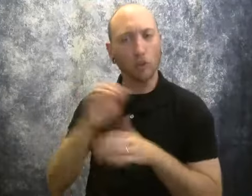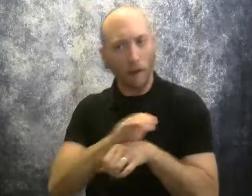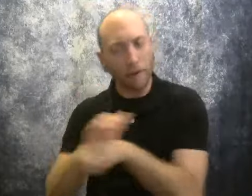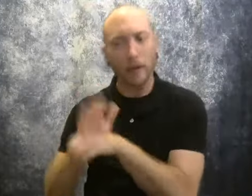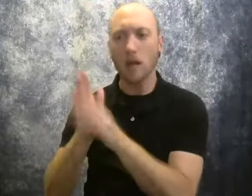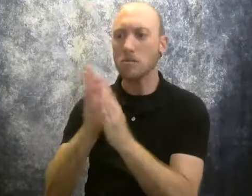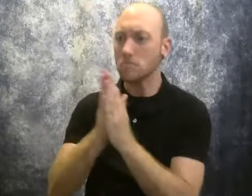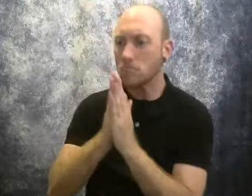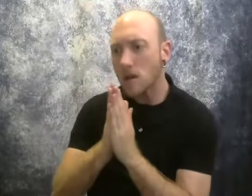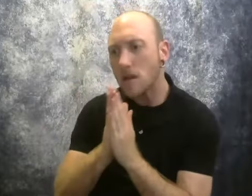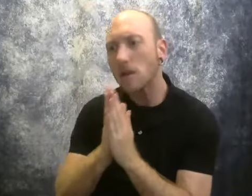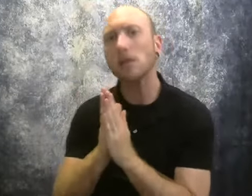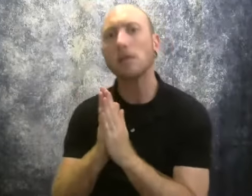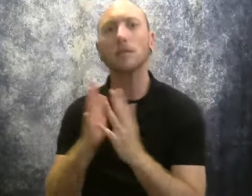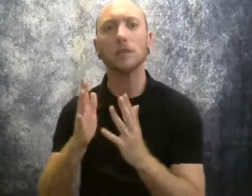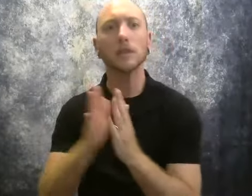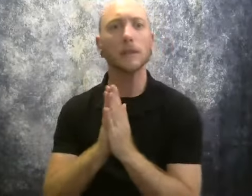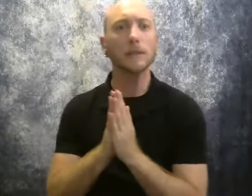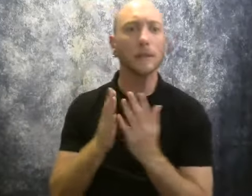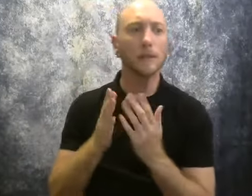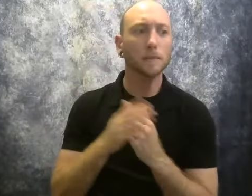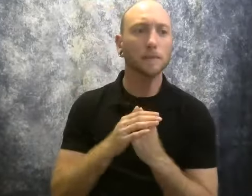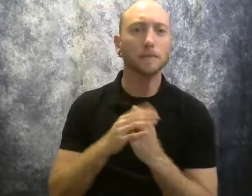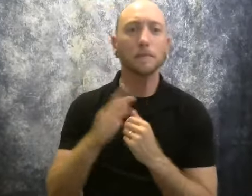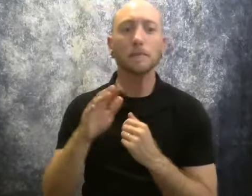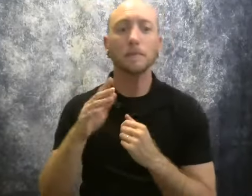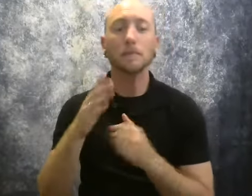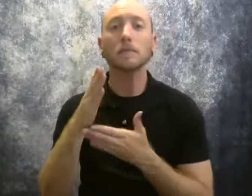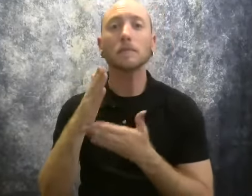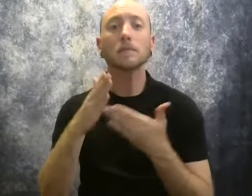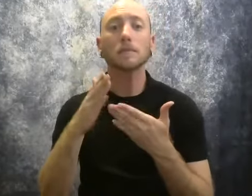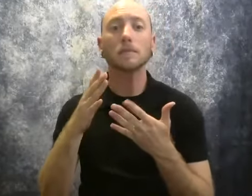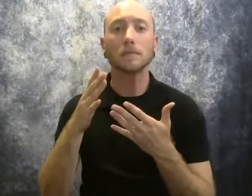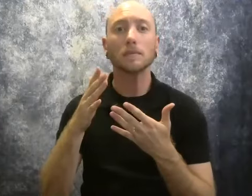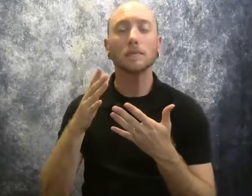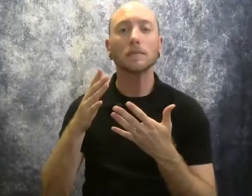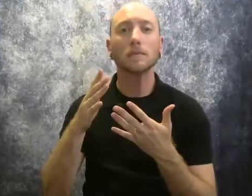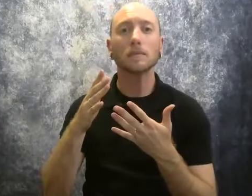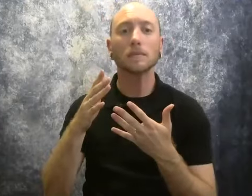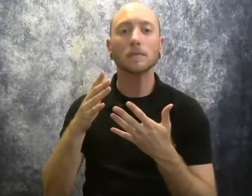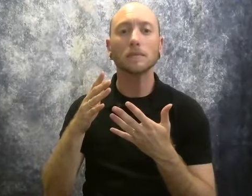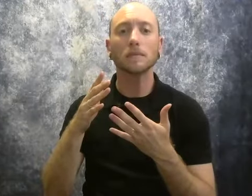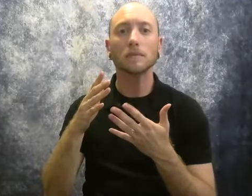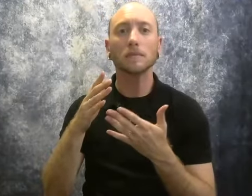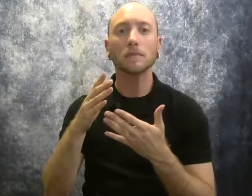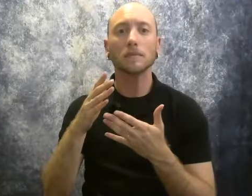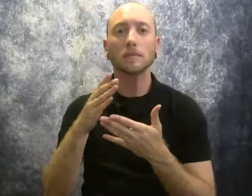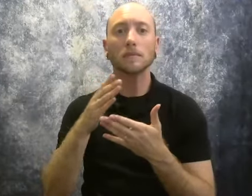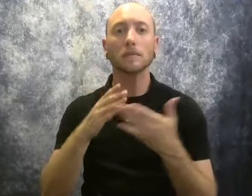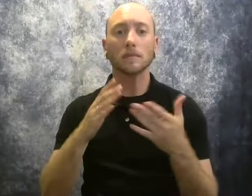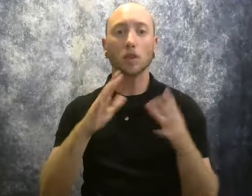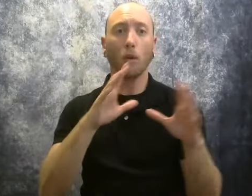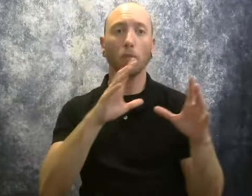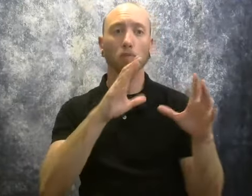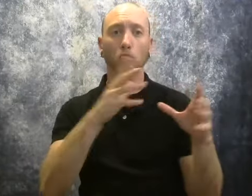every day I just prayed for something to happen. And not everyone, but some we get,